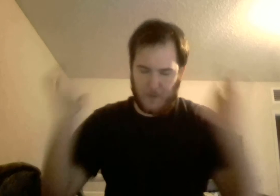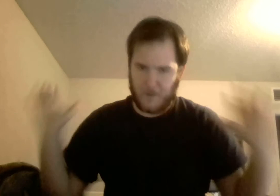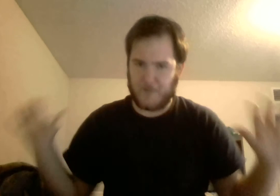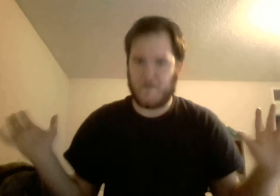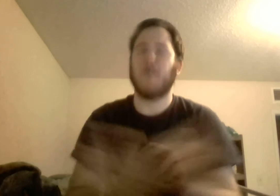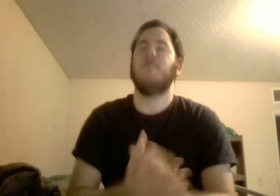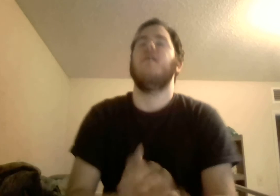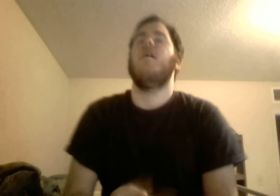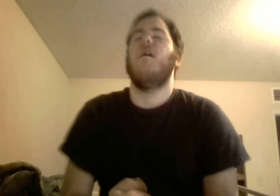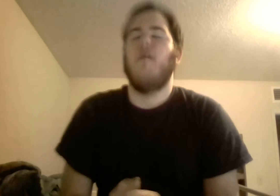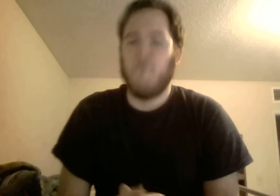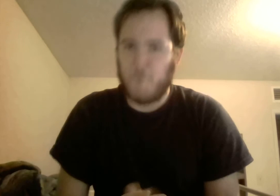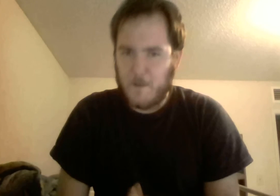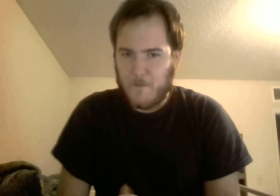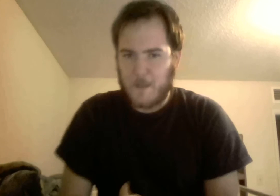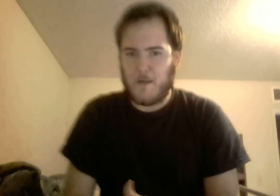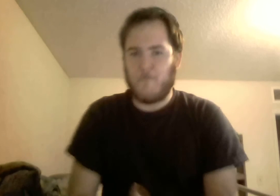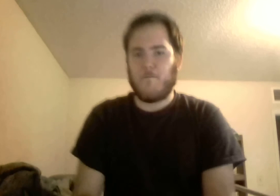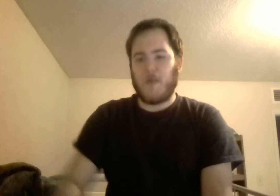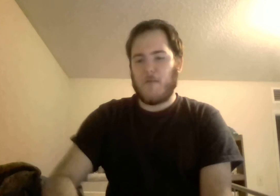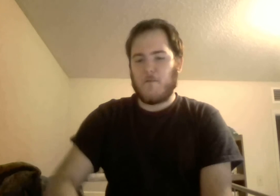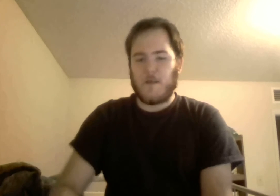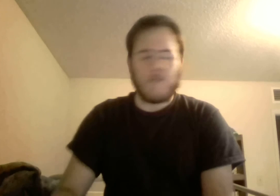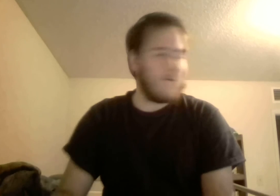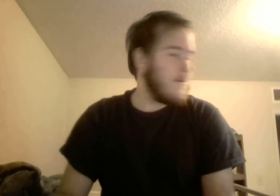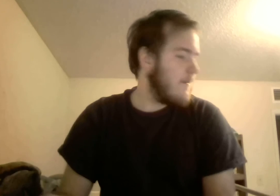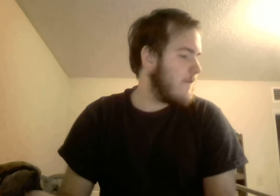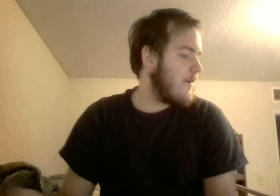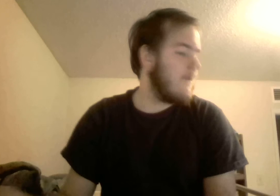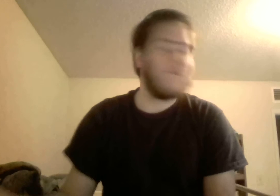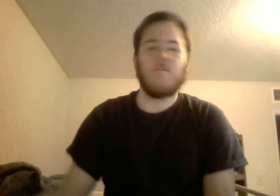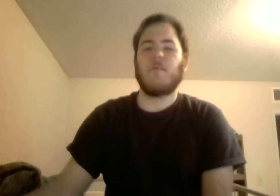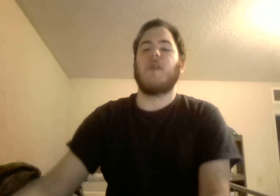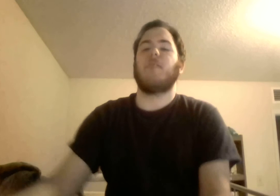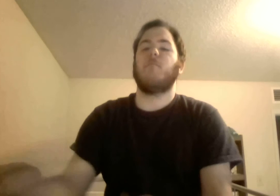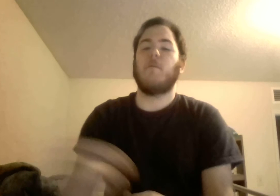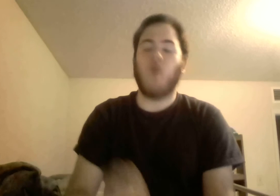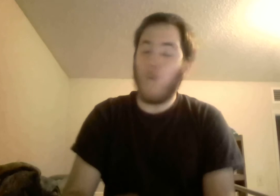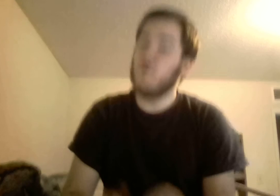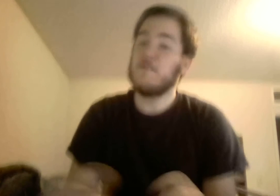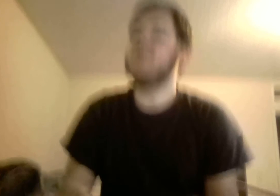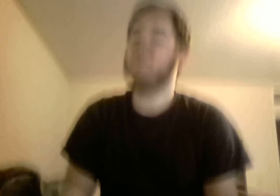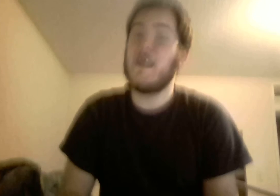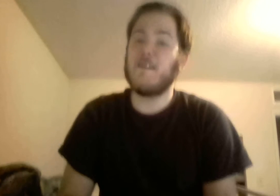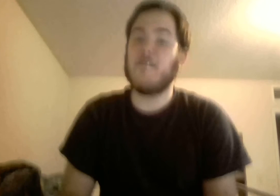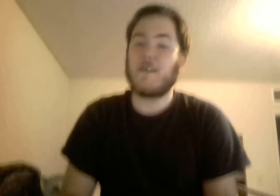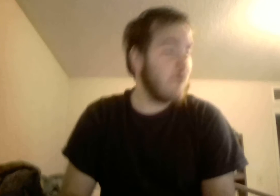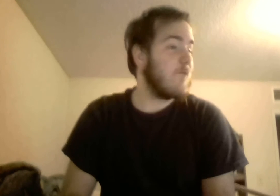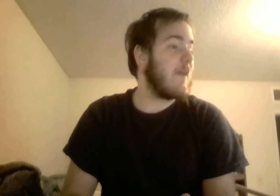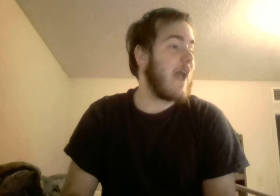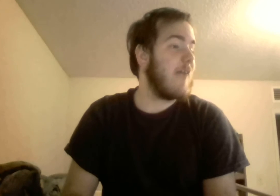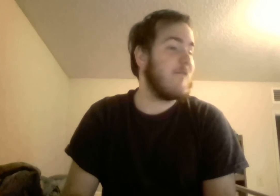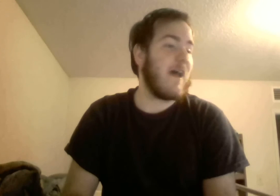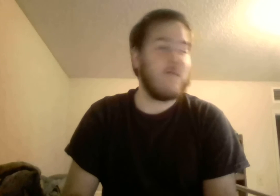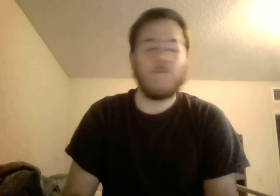I'll get to that at the end. But anyway, I will say, we're getting a ton of stuff there, that when go, holy shit, like, I don't know if they have that, we